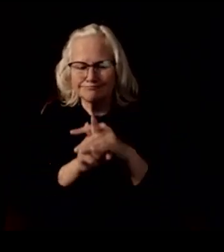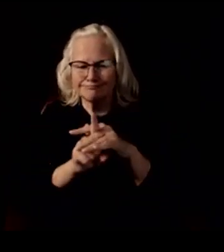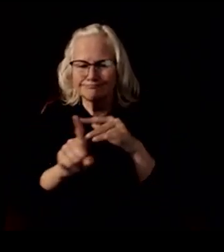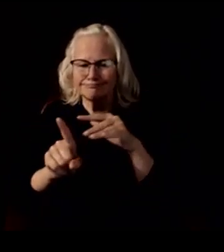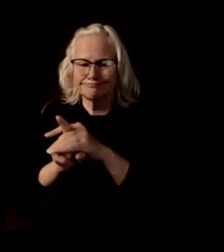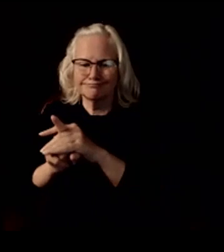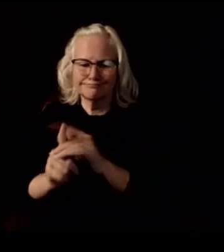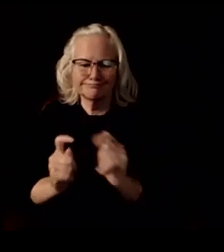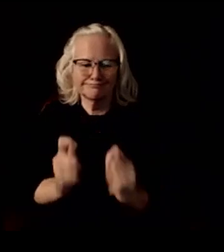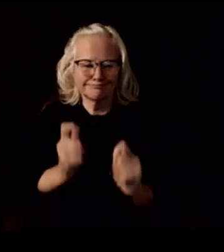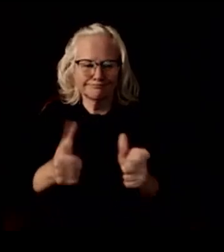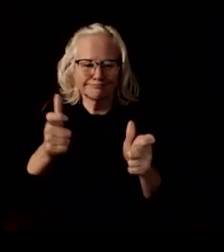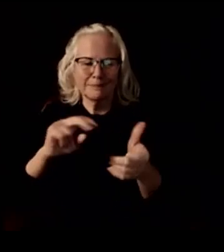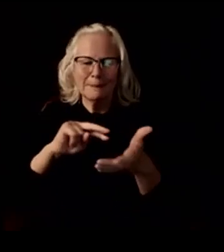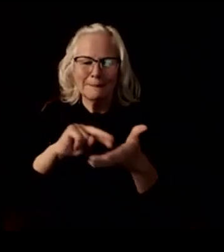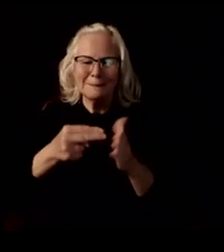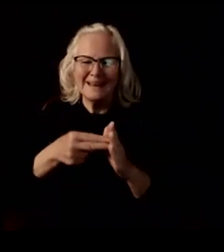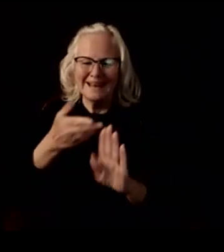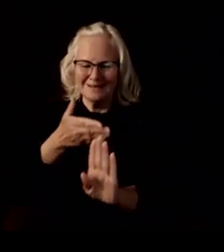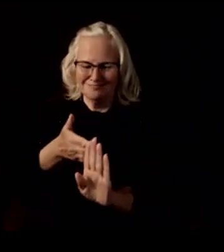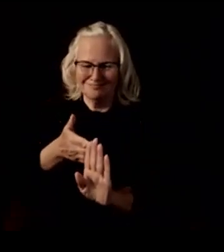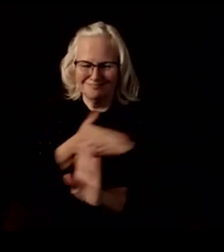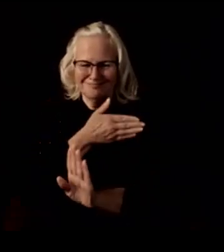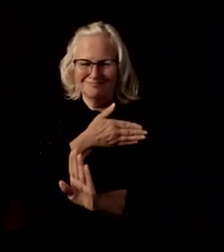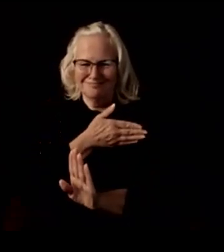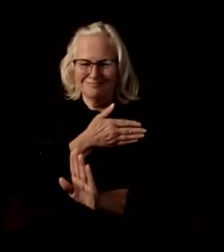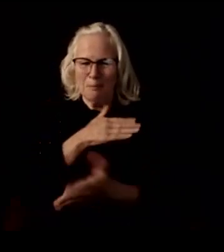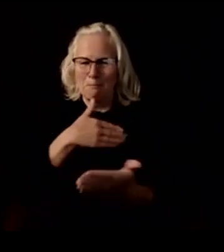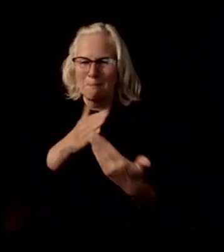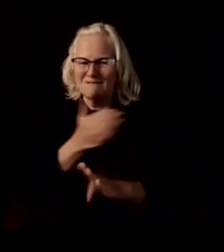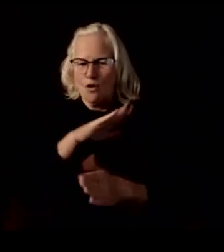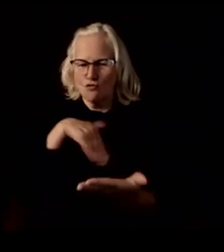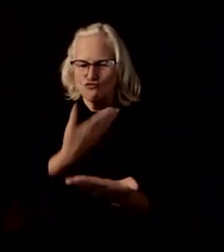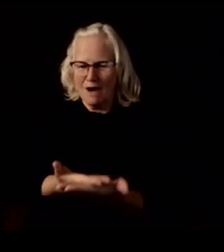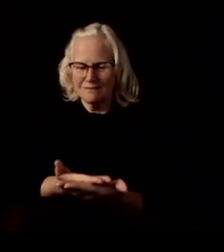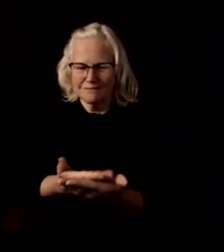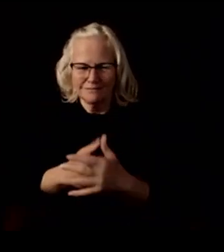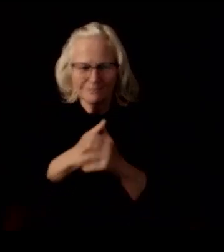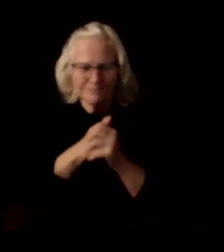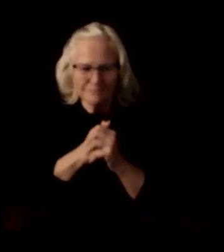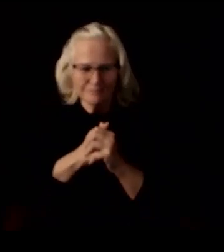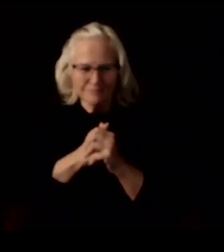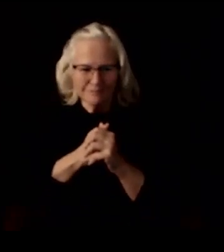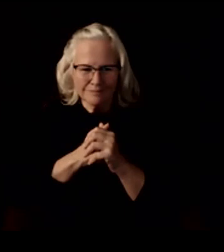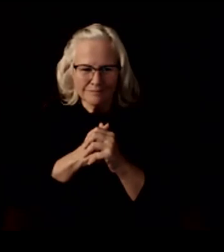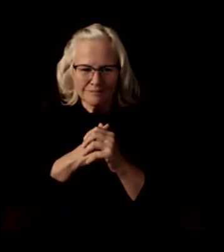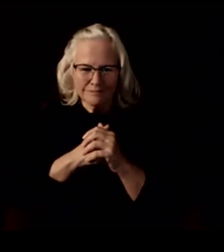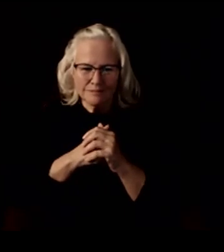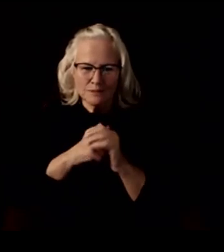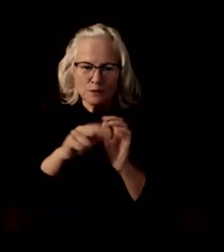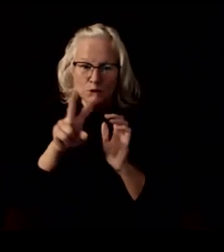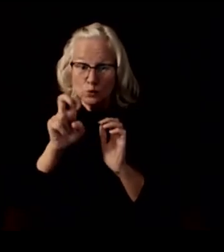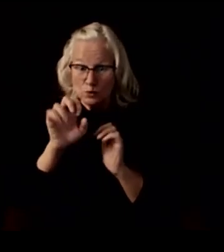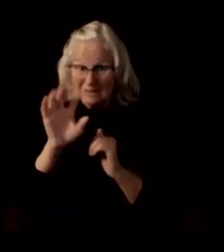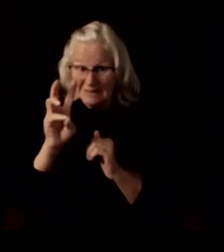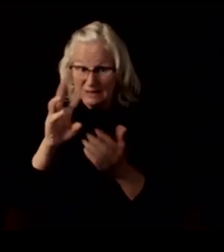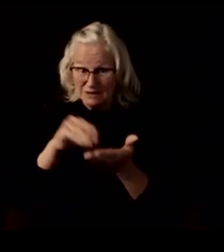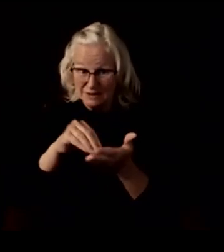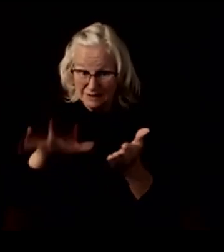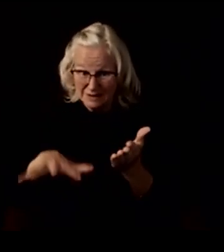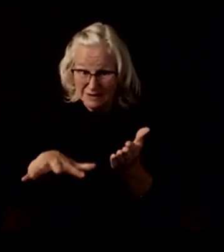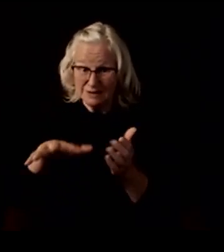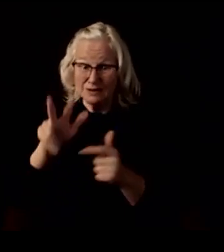university, either faculty, staff, or students. 206 were students, 39 were staff, and only